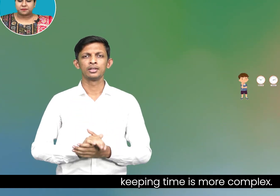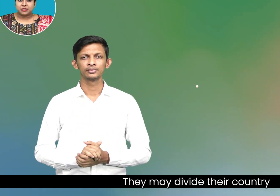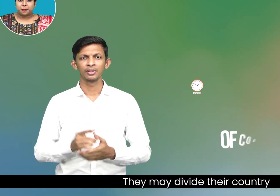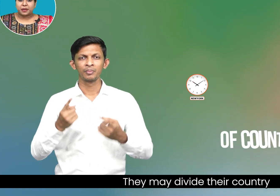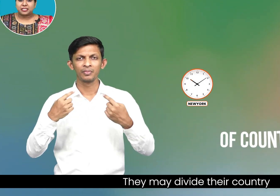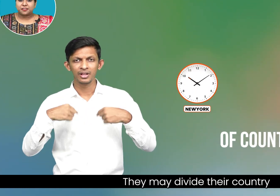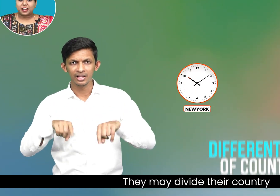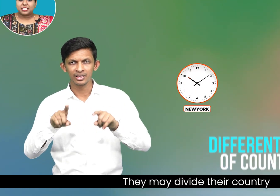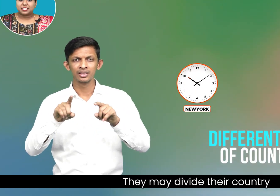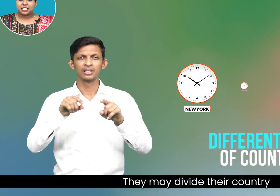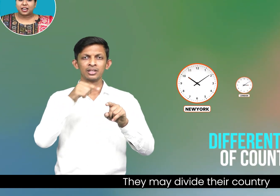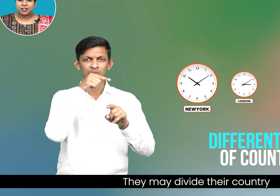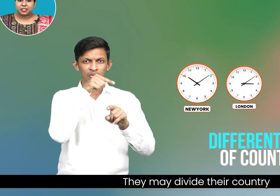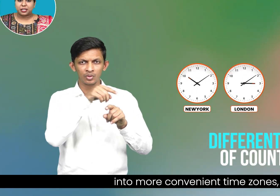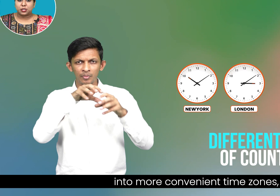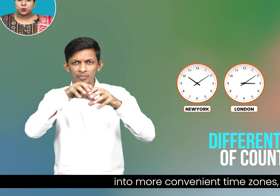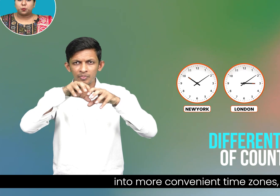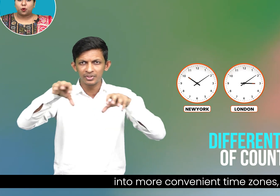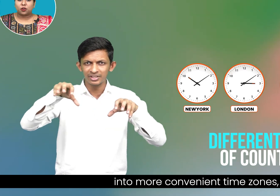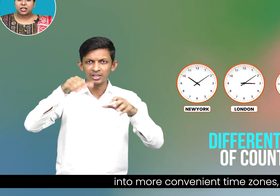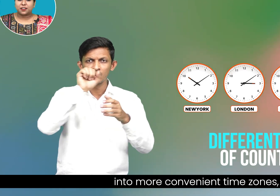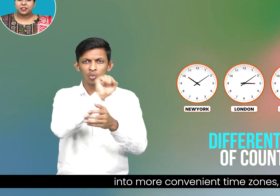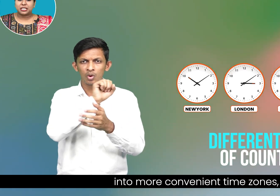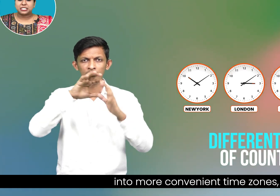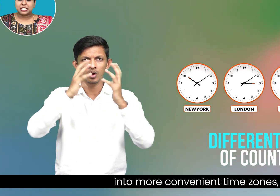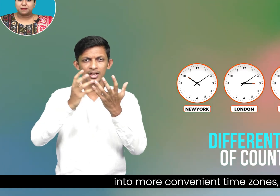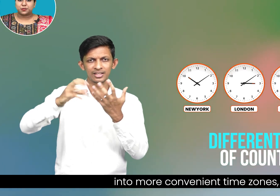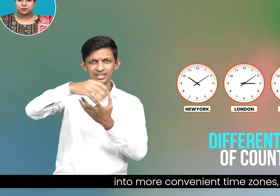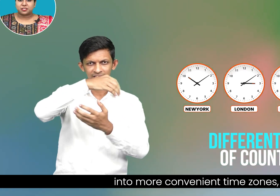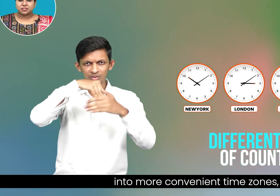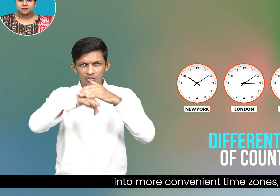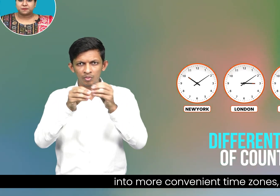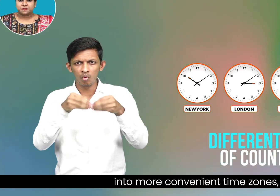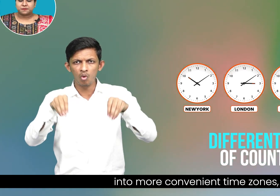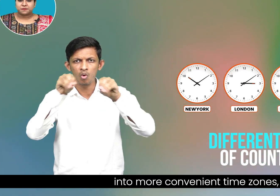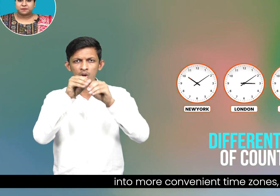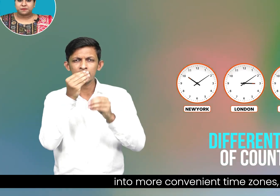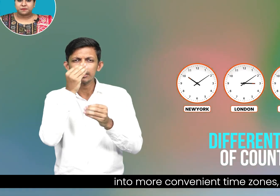They may divide their country into more convenient time zones.